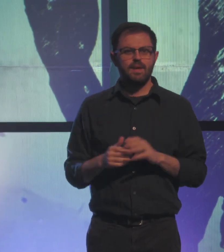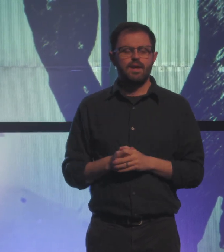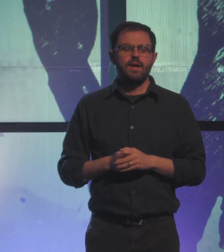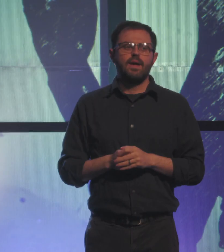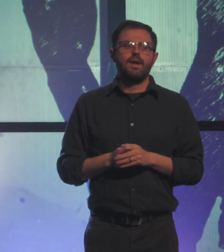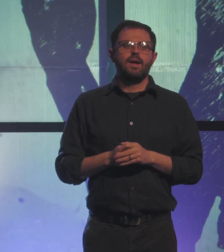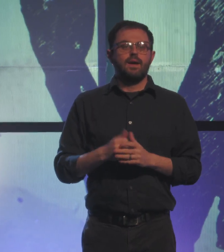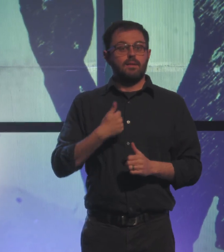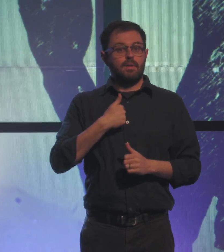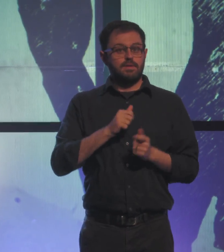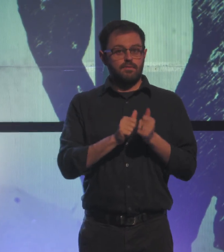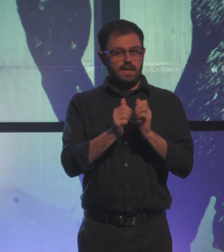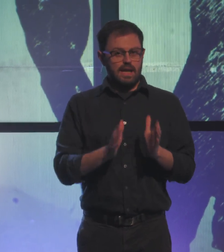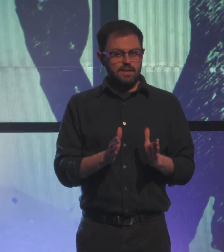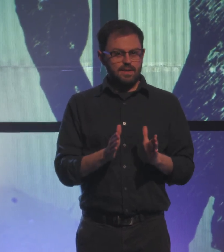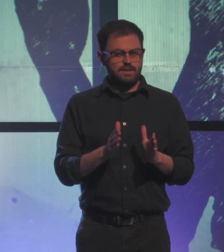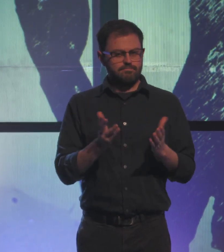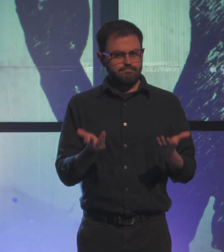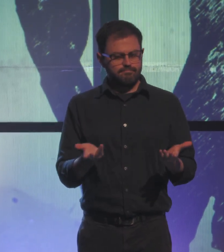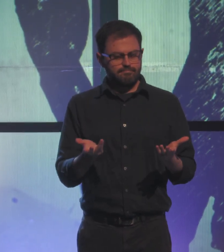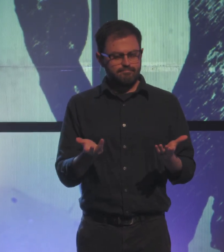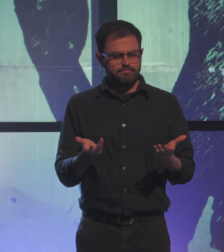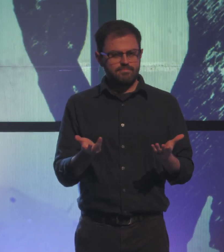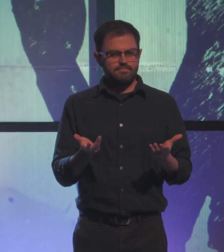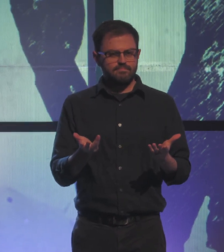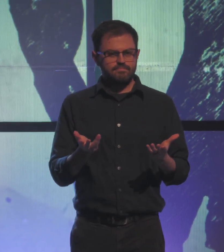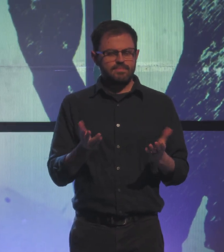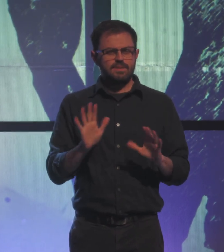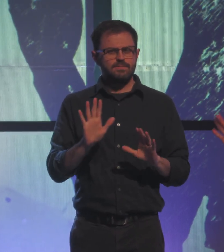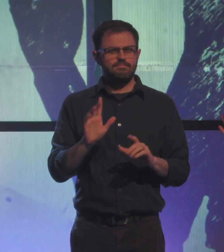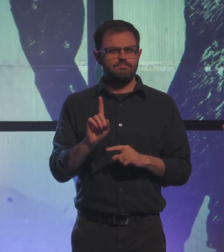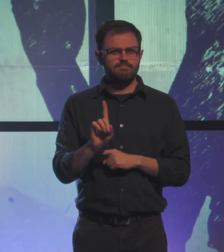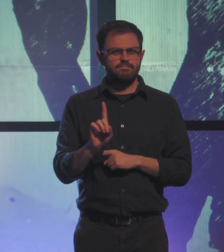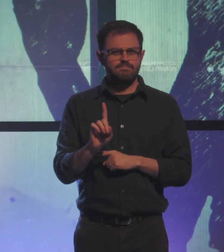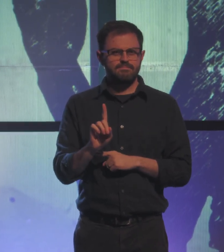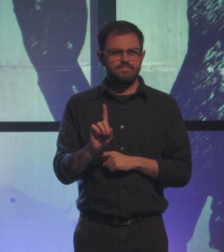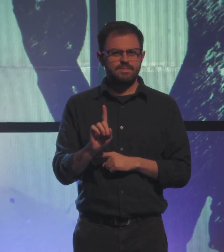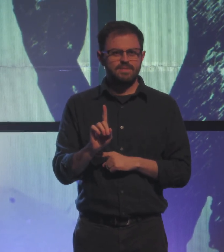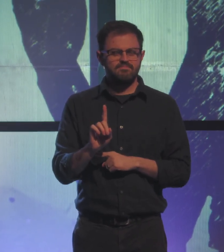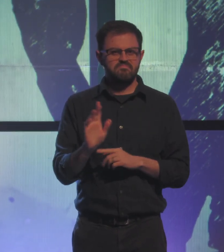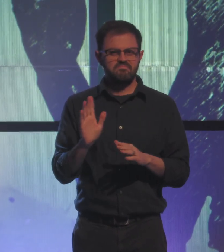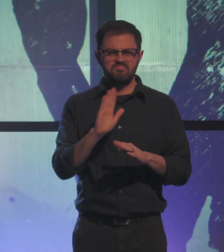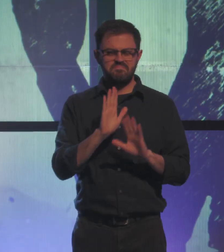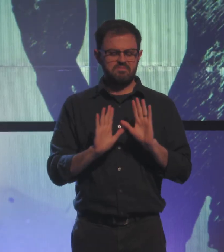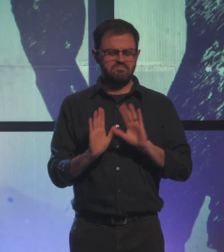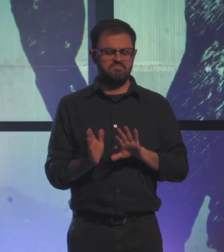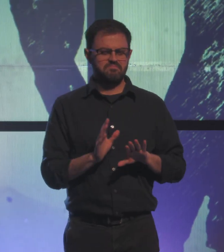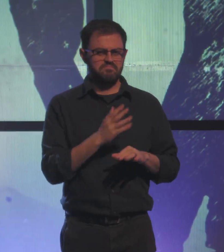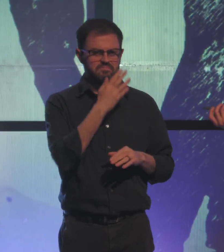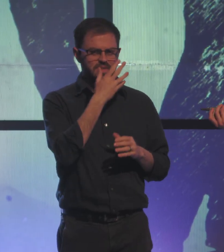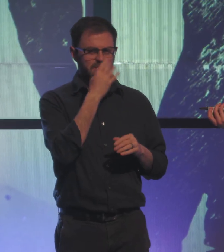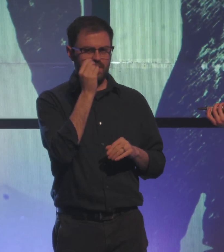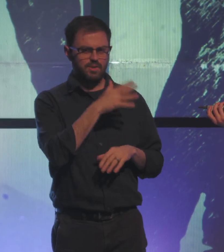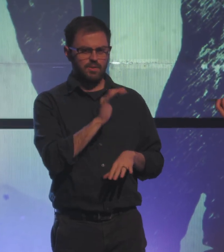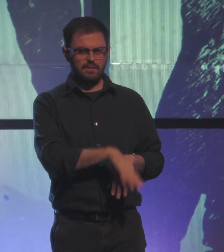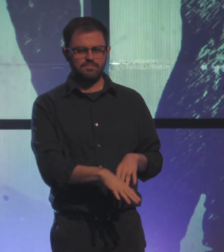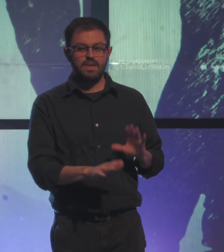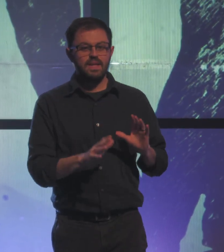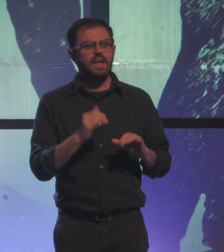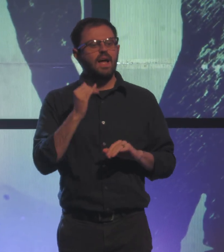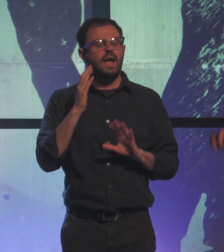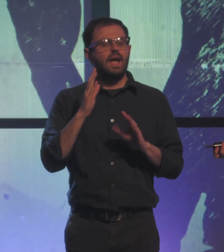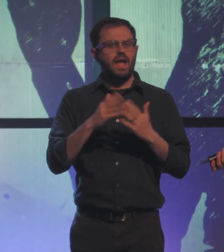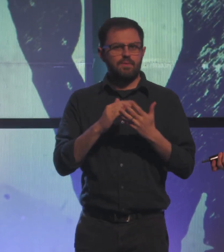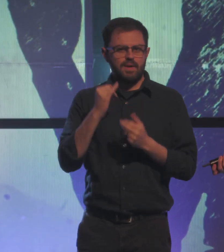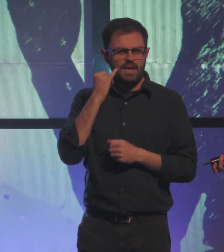an athlete... no, we're just gonna let that be. I am. If you know, you know. If you're